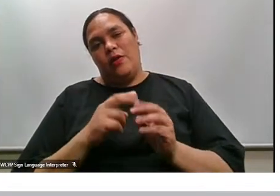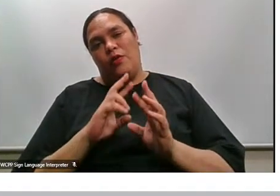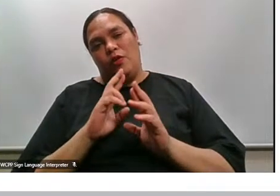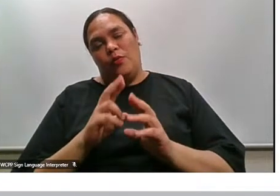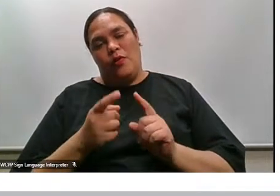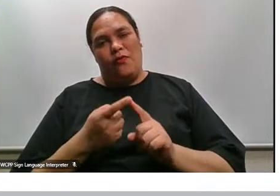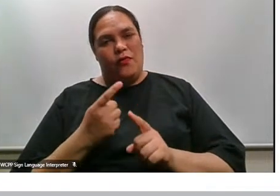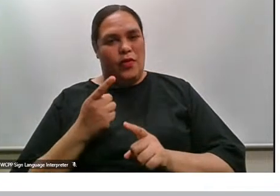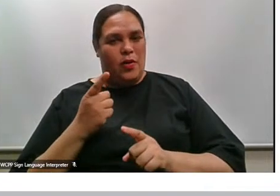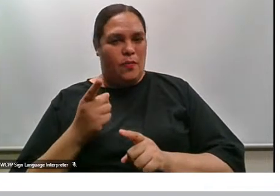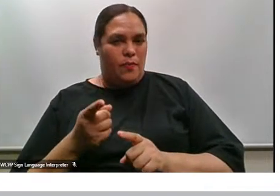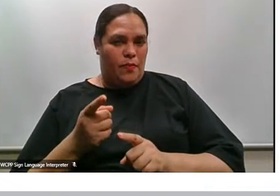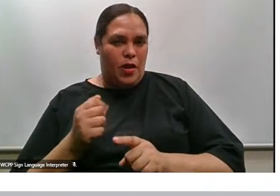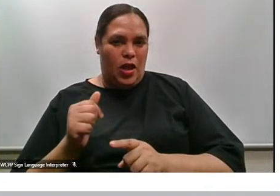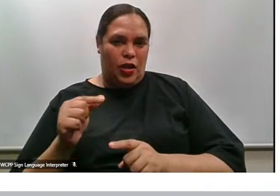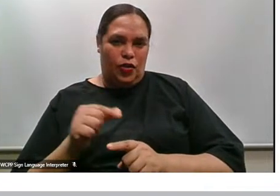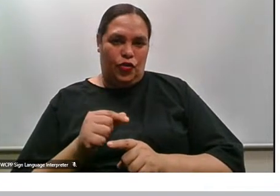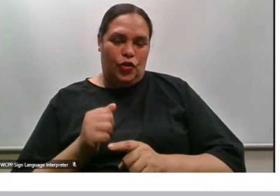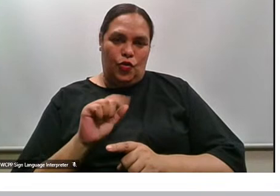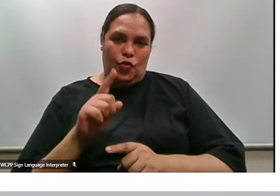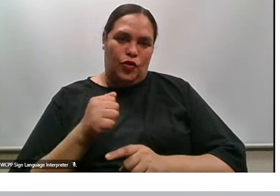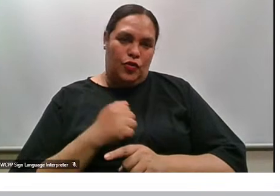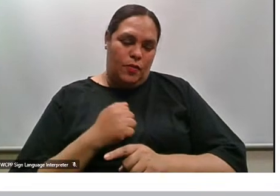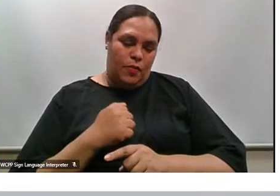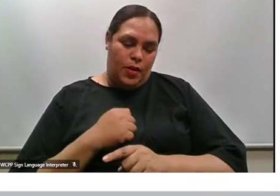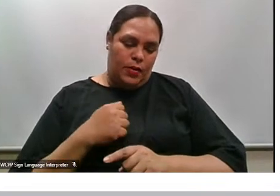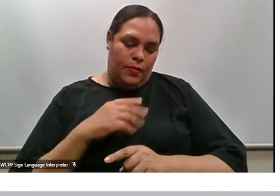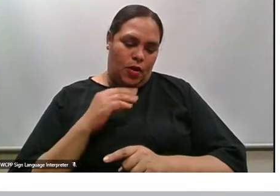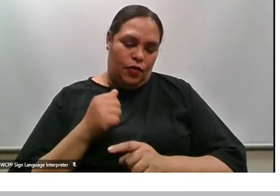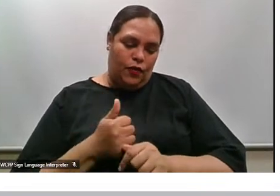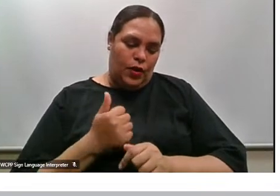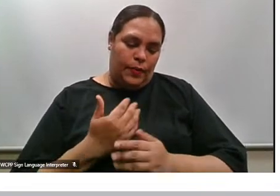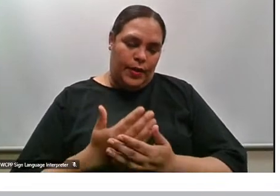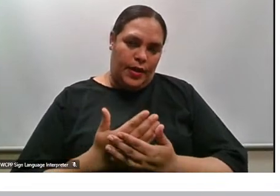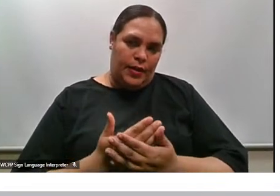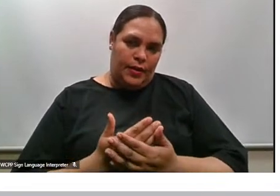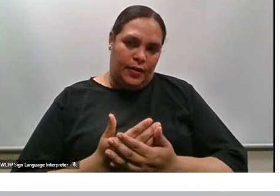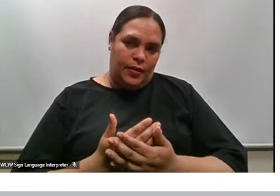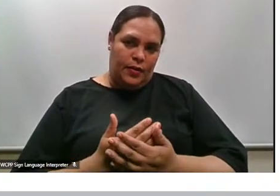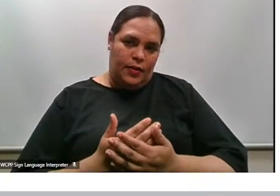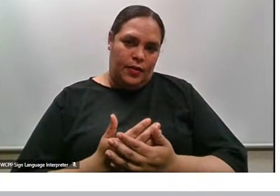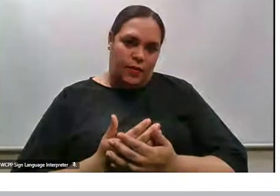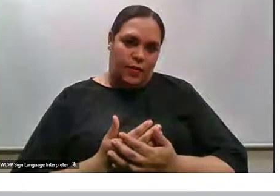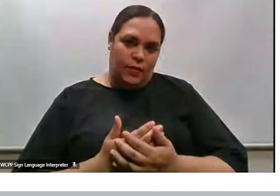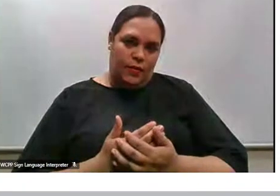from the AG to my question. May I ask that follow-up now?